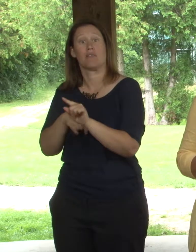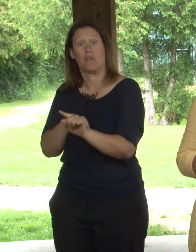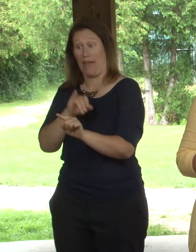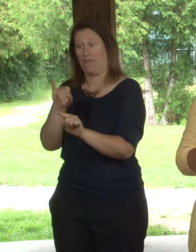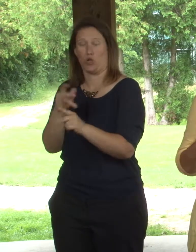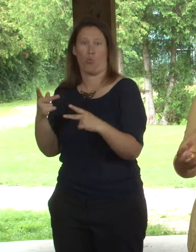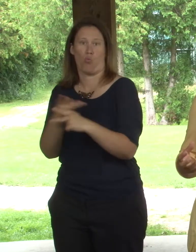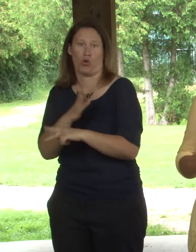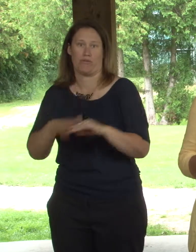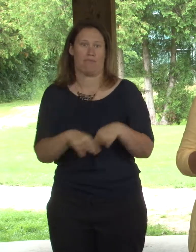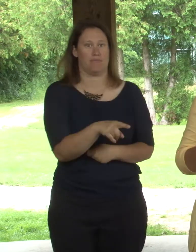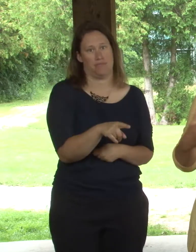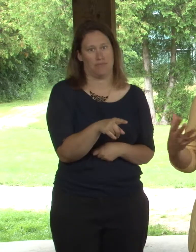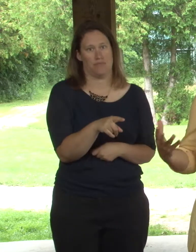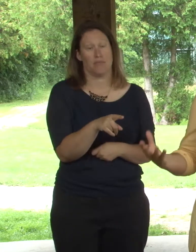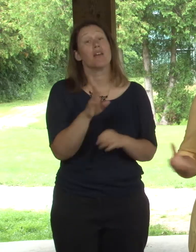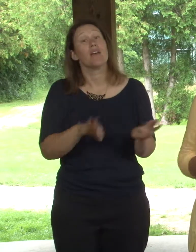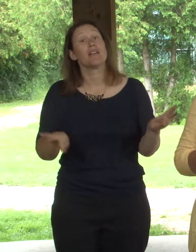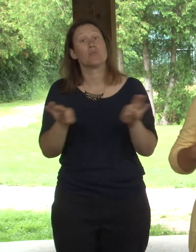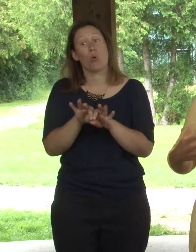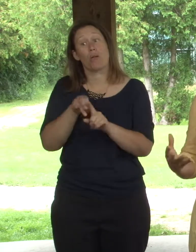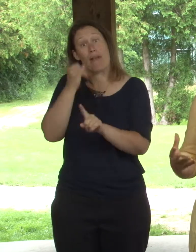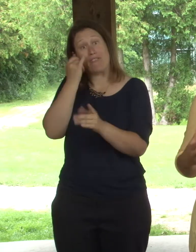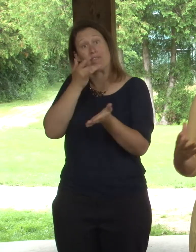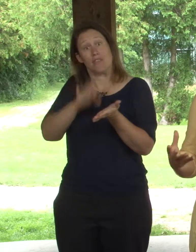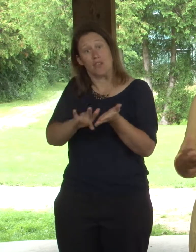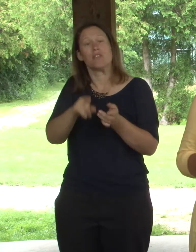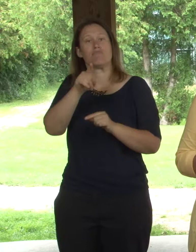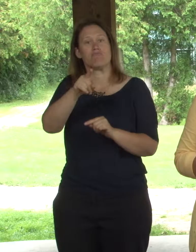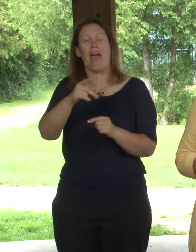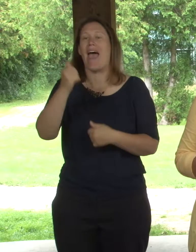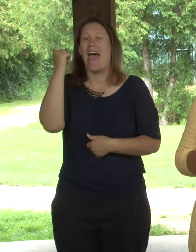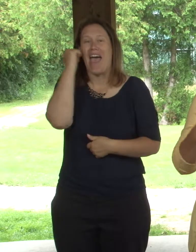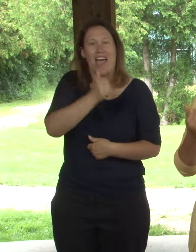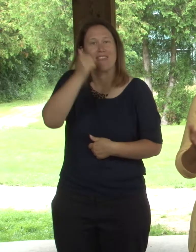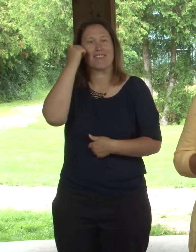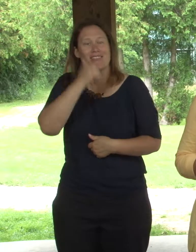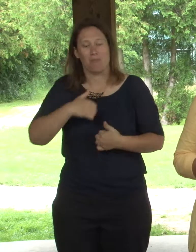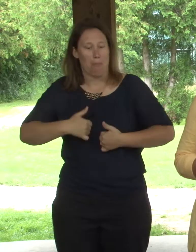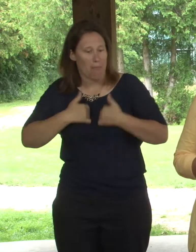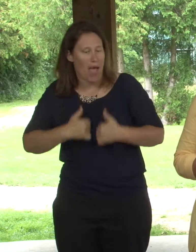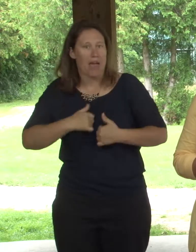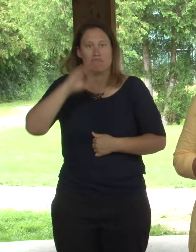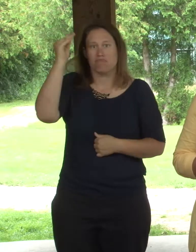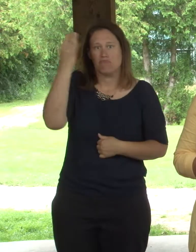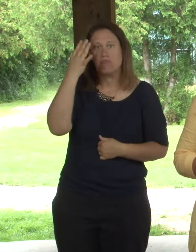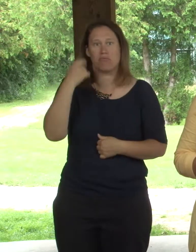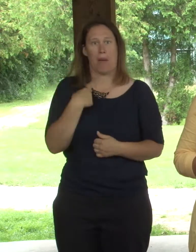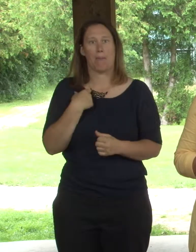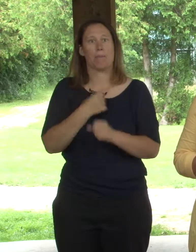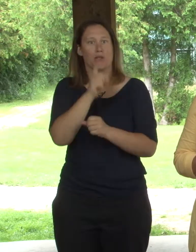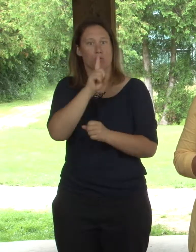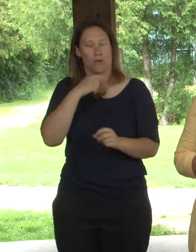examining your feet daily. We have our showers, we have our wash, our bath every day. That is the opportunity also to ensure